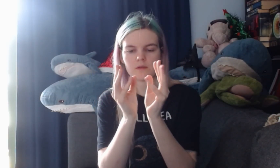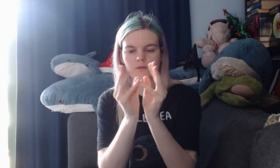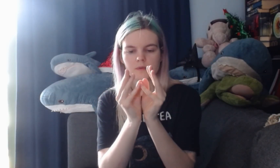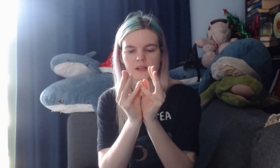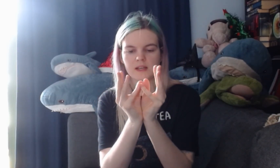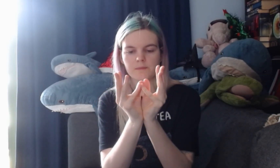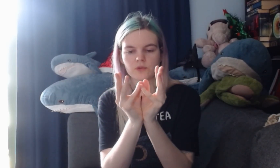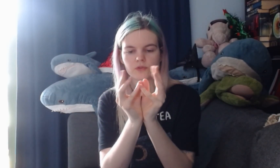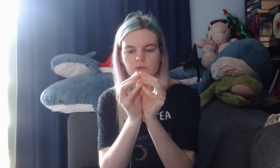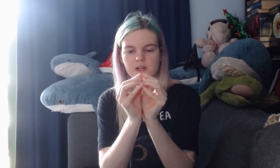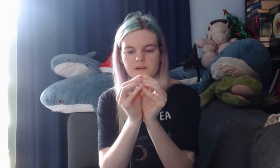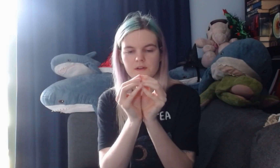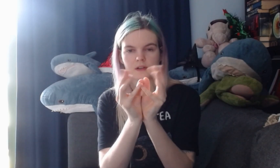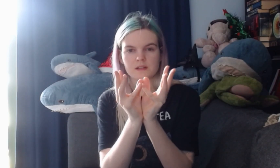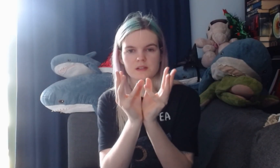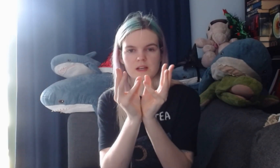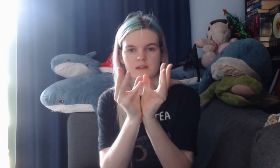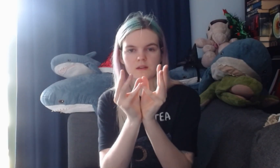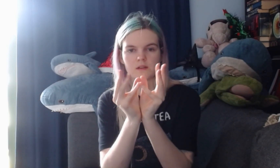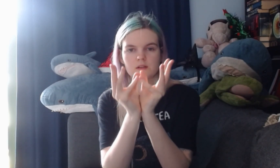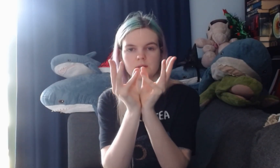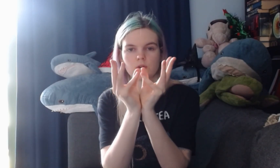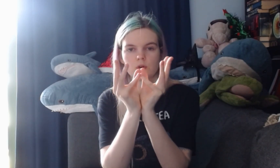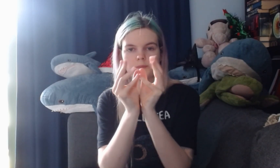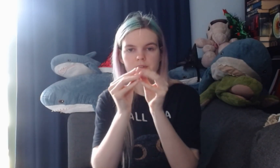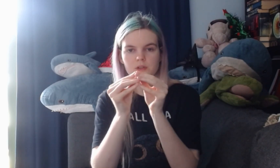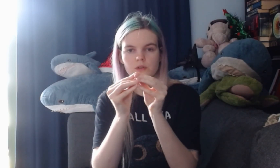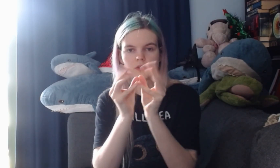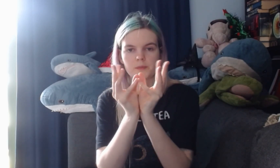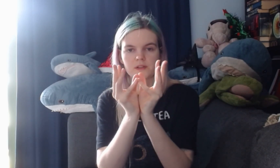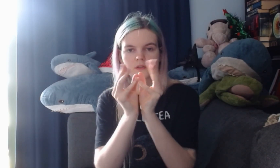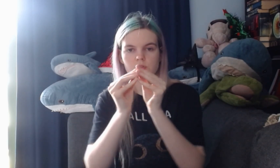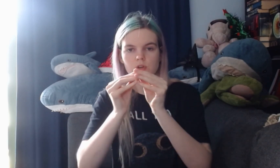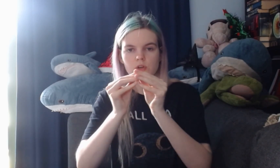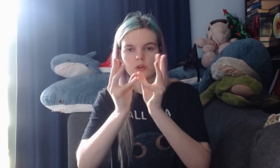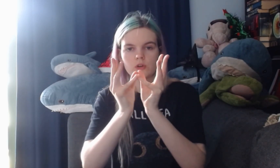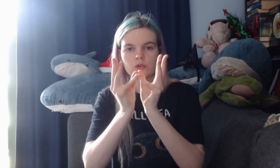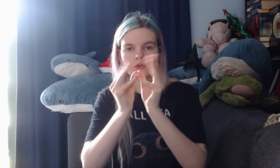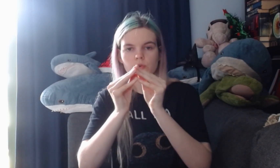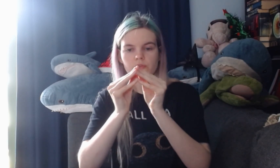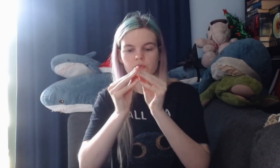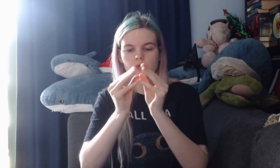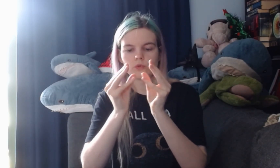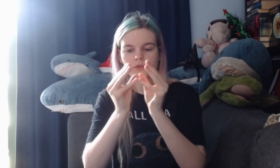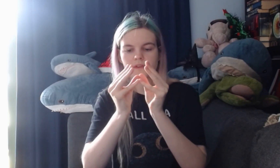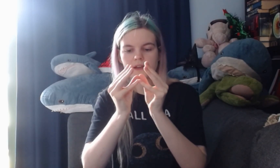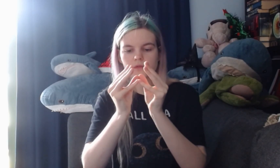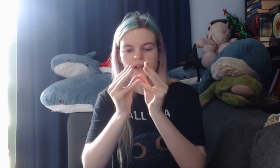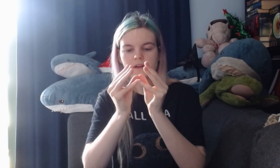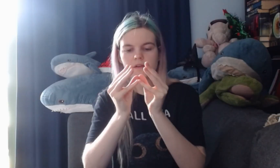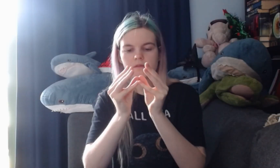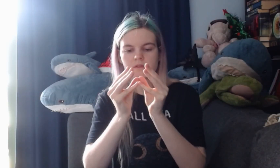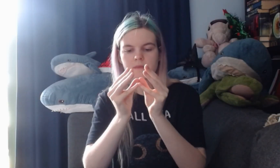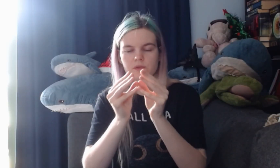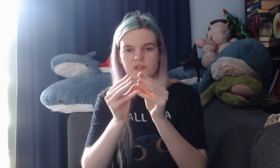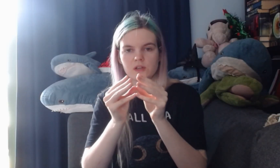we kept those together and then opened and closed, but those two stay together. With marriage they don't,